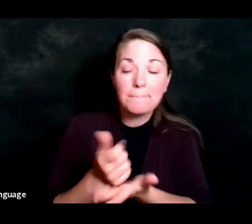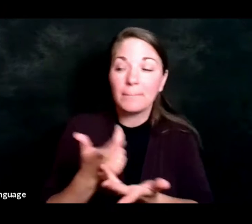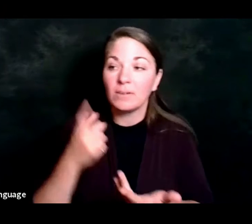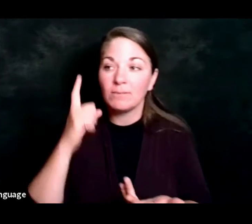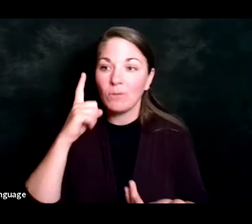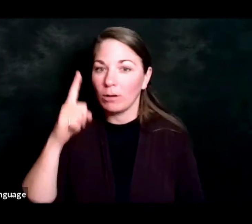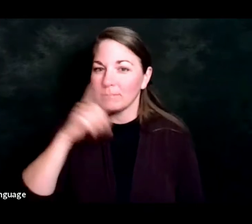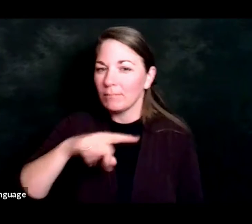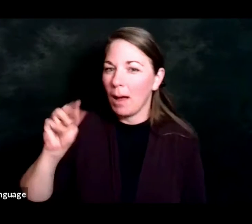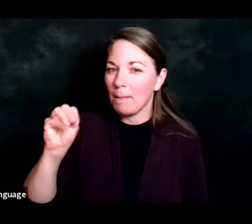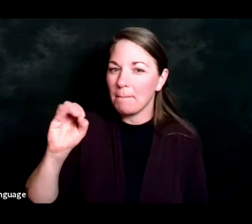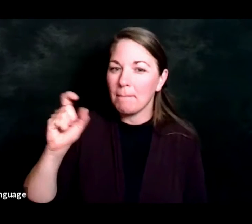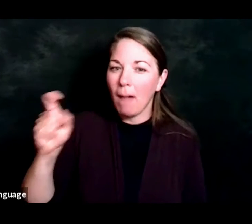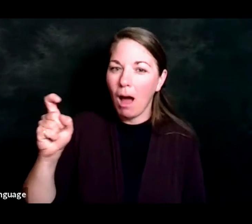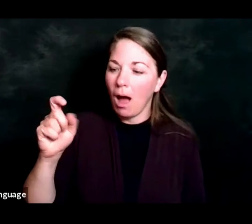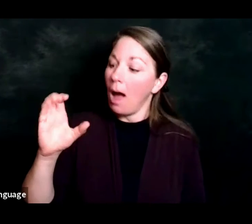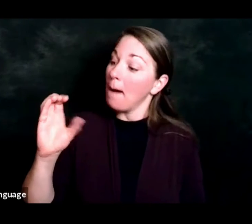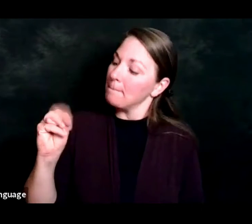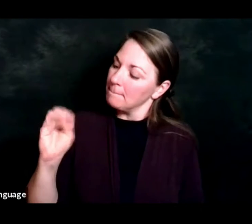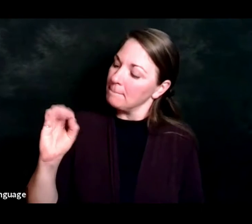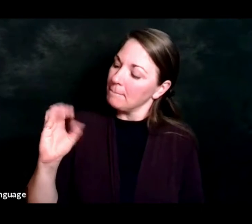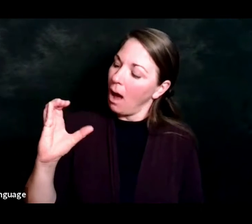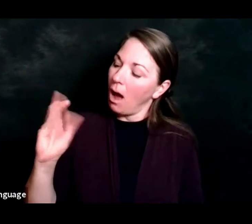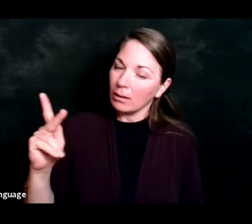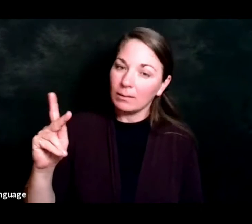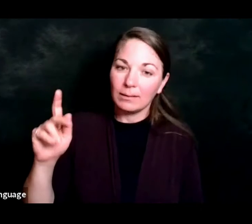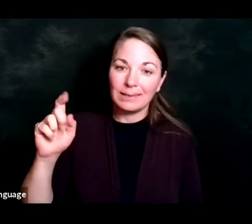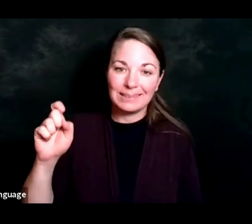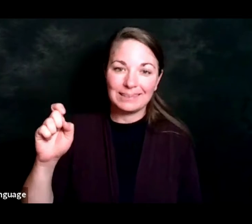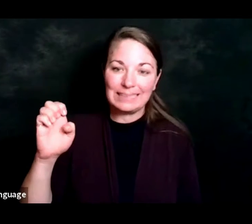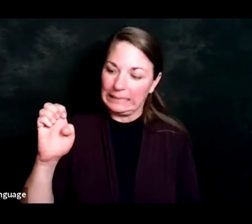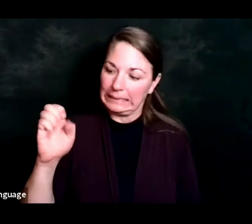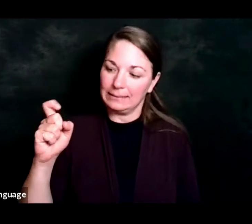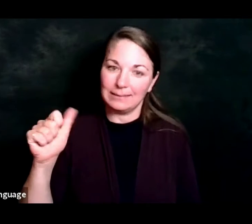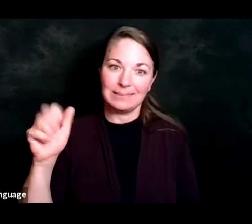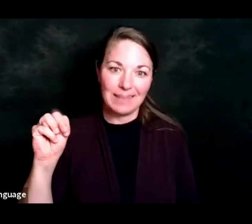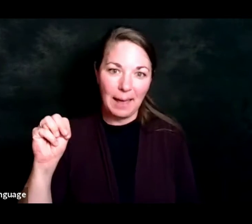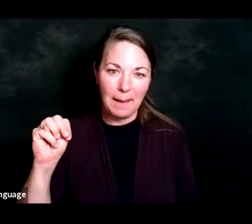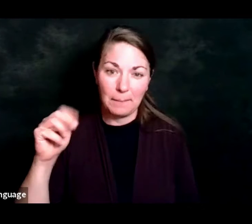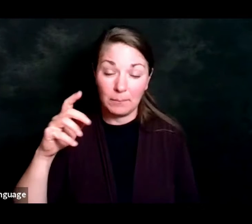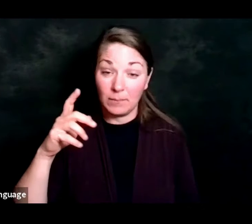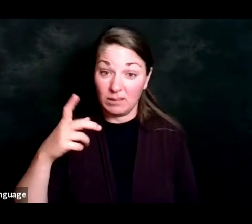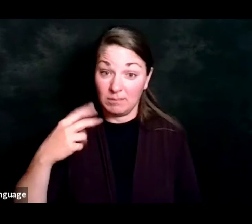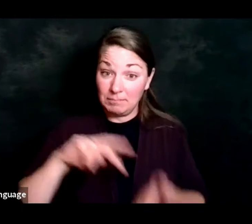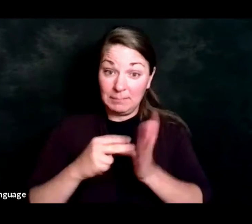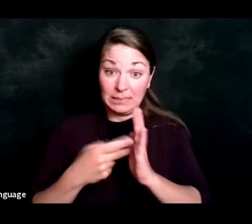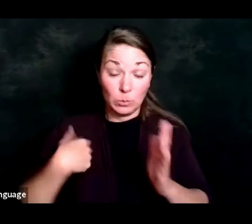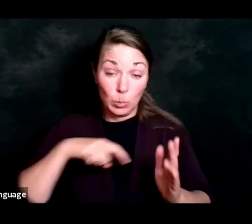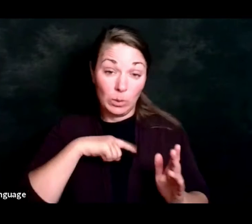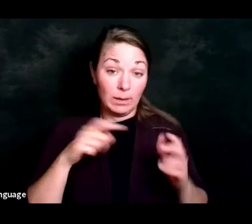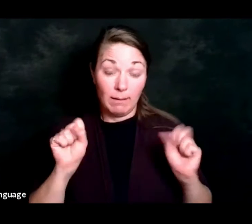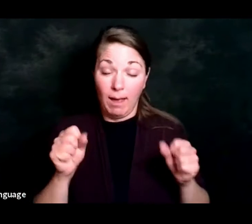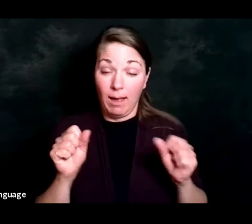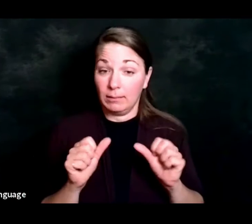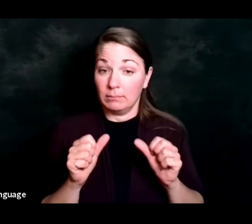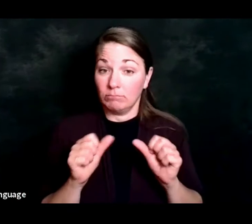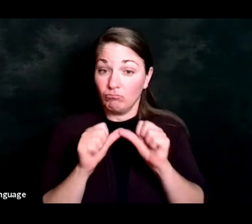stay current, because that is a difficulty in our rural communities that I experience